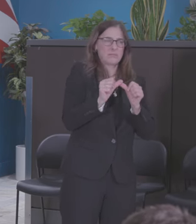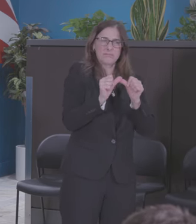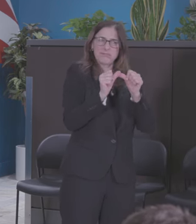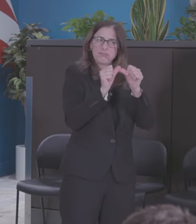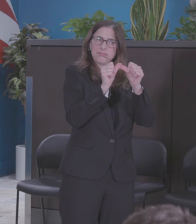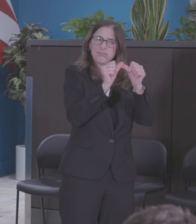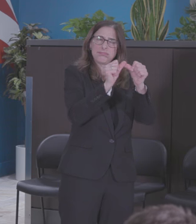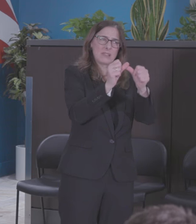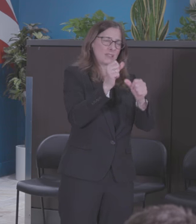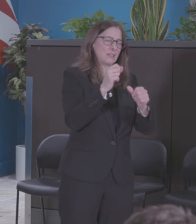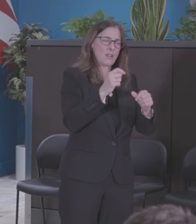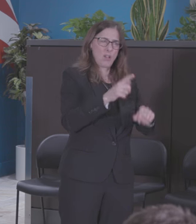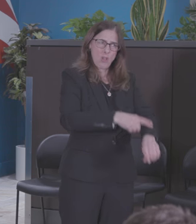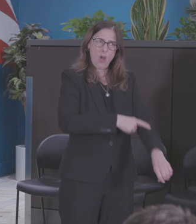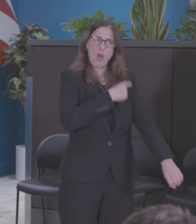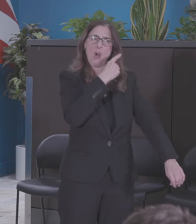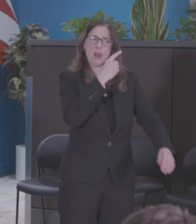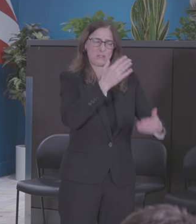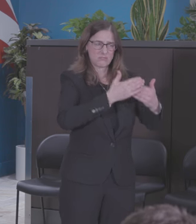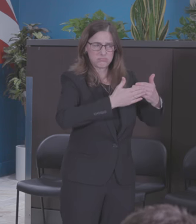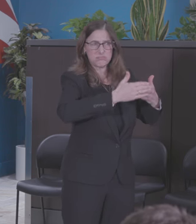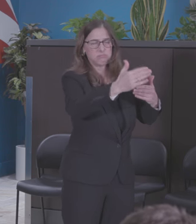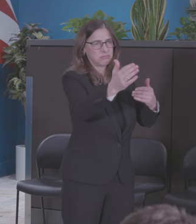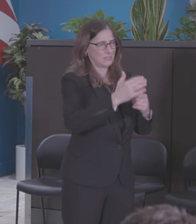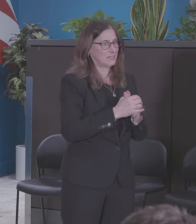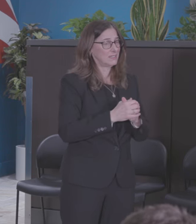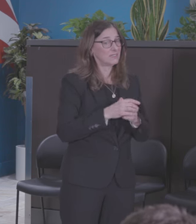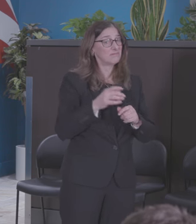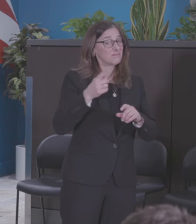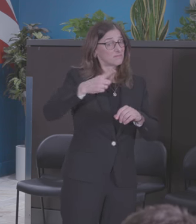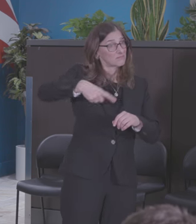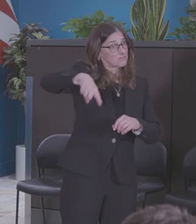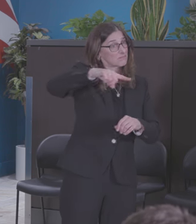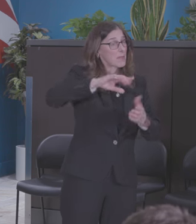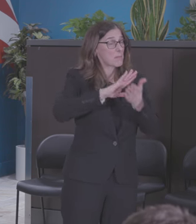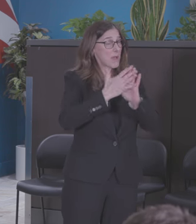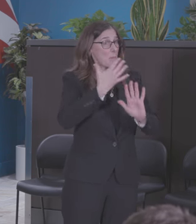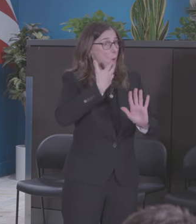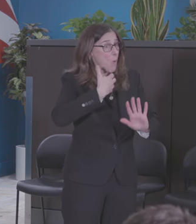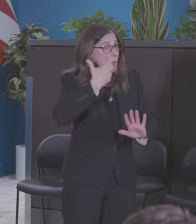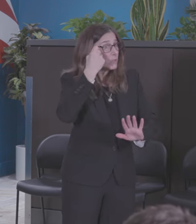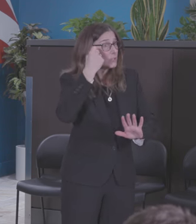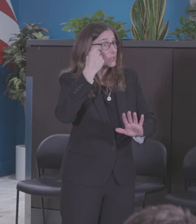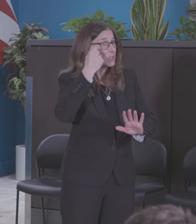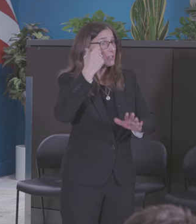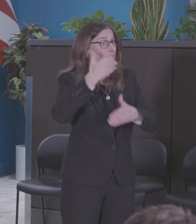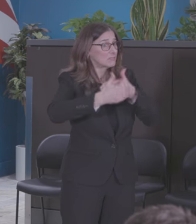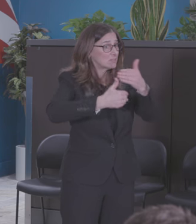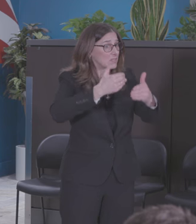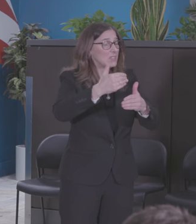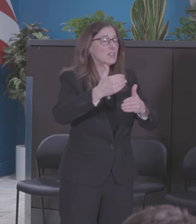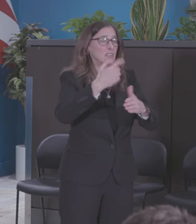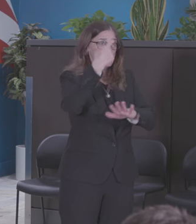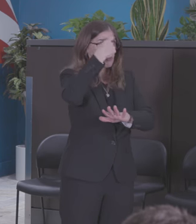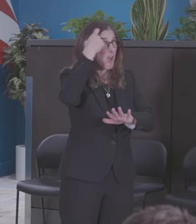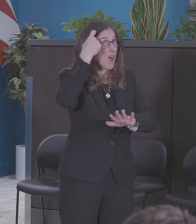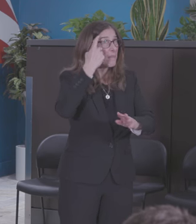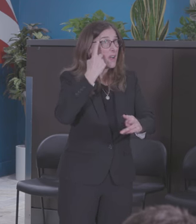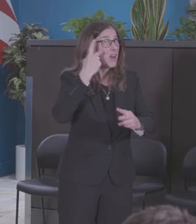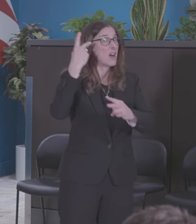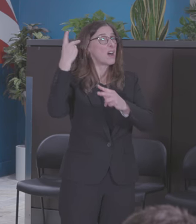veterans age, no doubt some of the trauma that they experience will present.